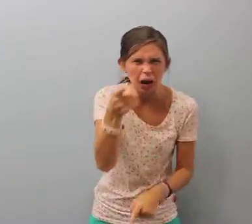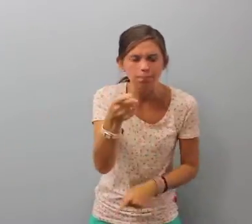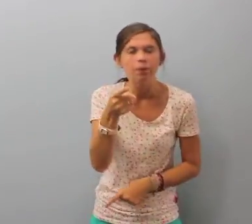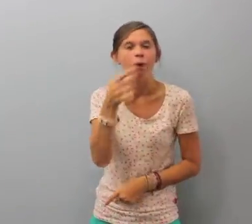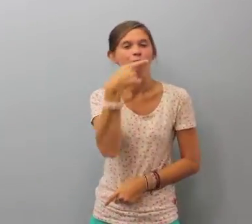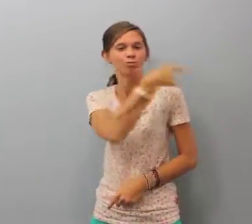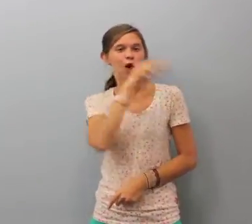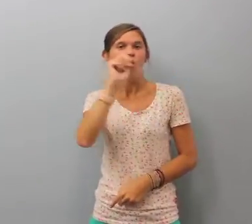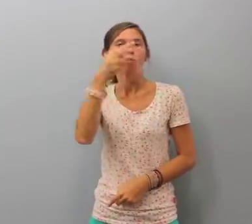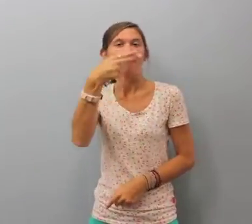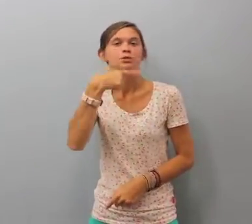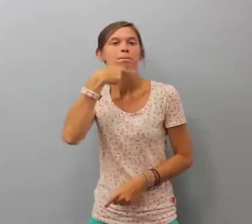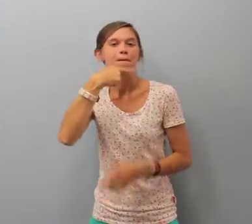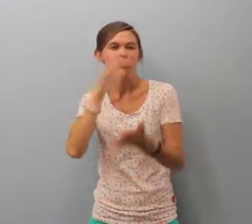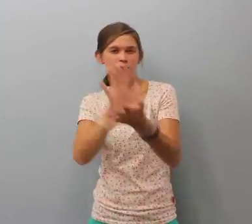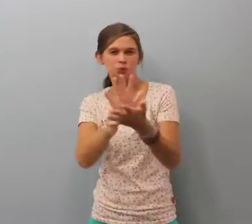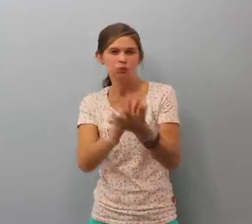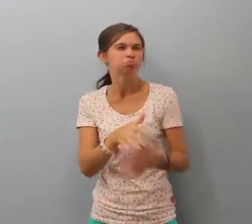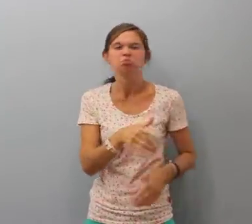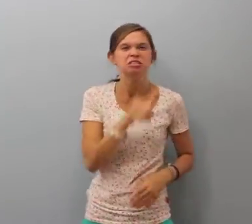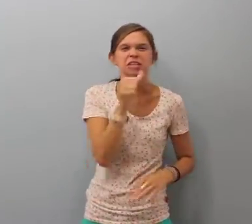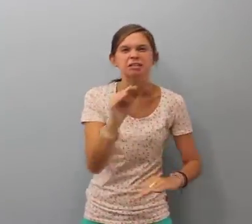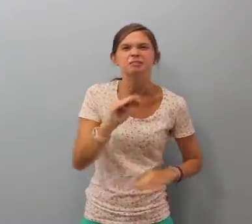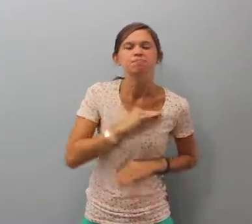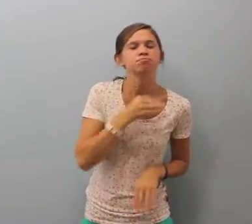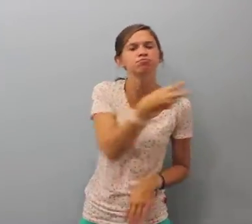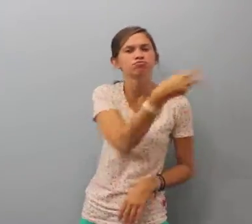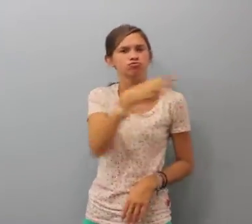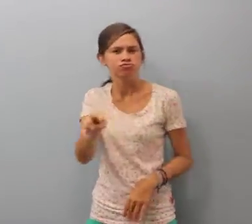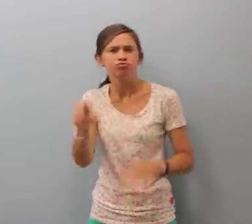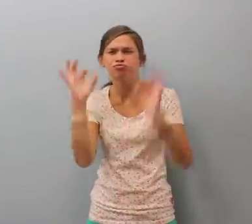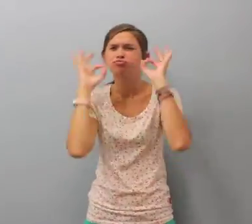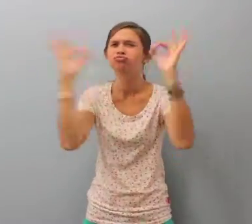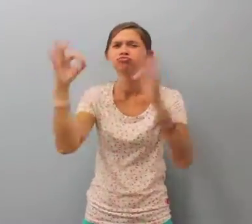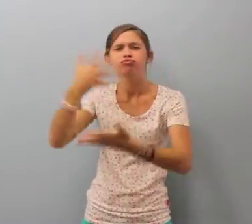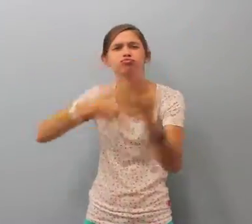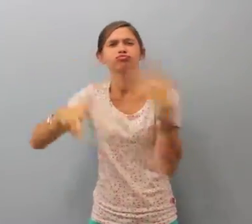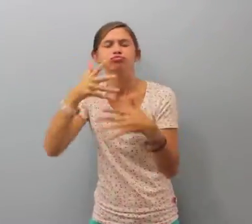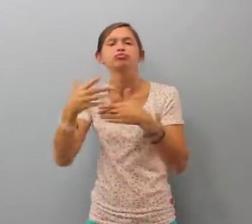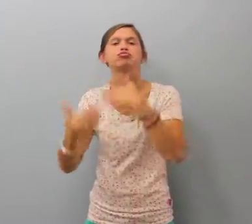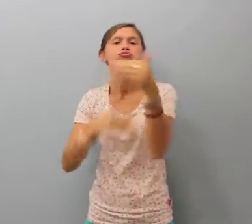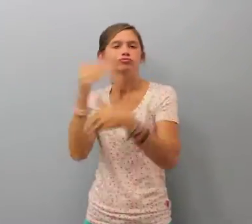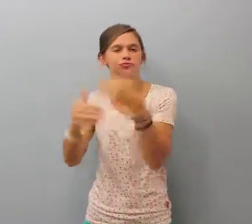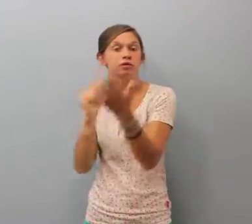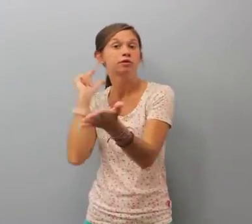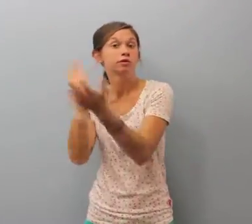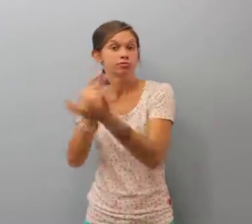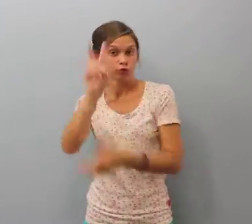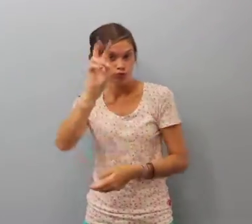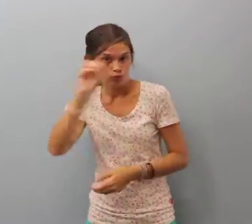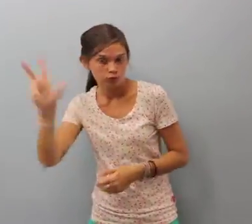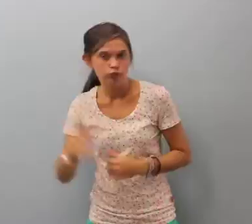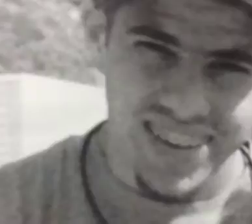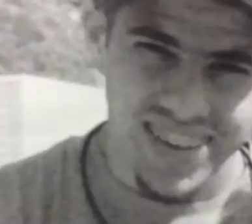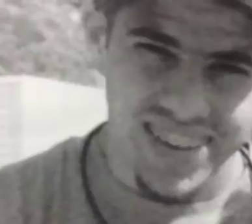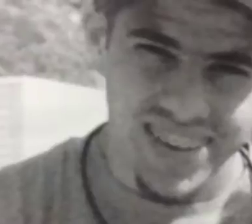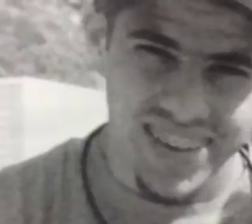He's originally from New Hampshire. He attended a public school there and came to the Learning Center in 2000